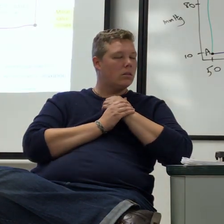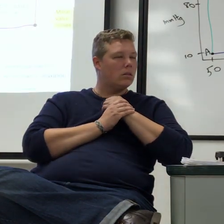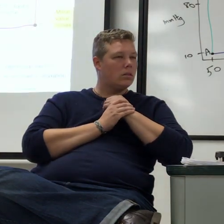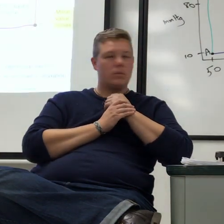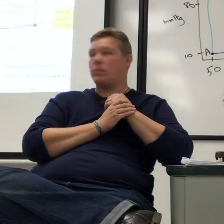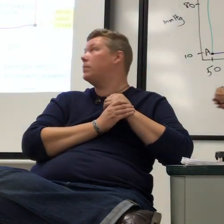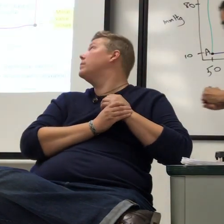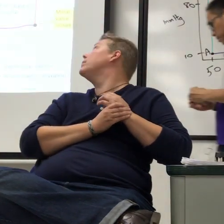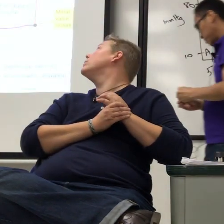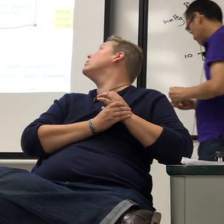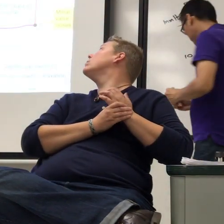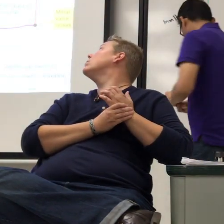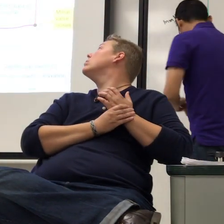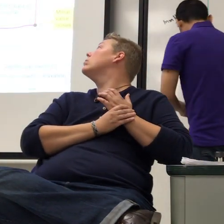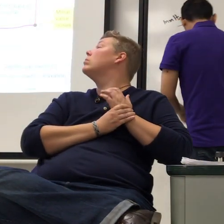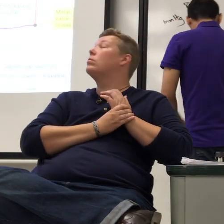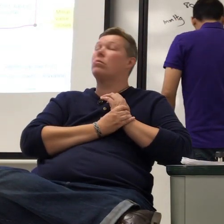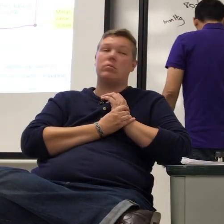closes.